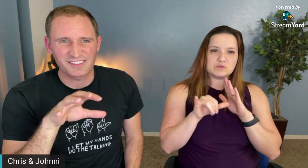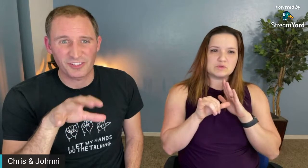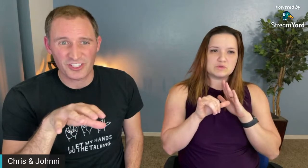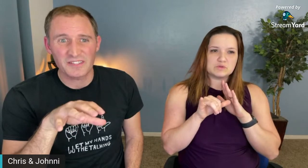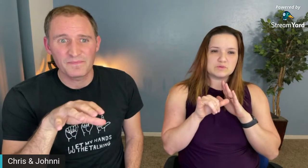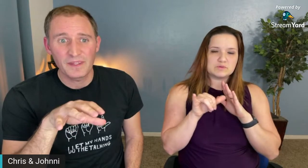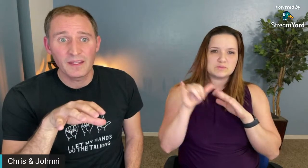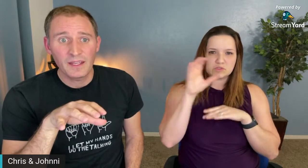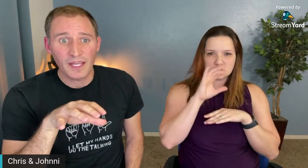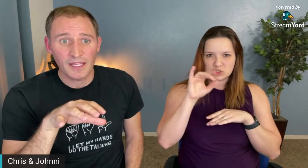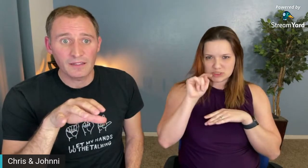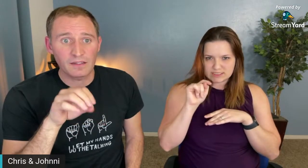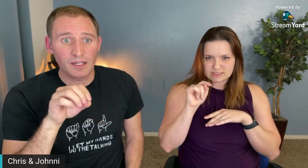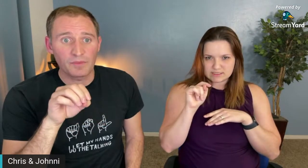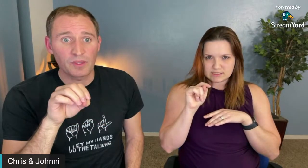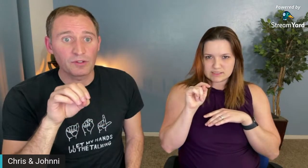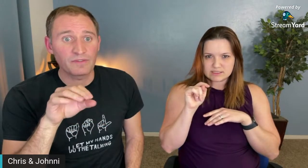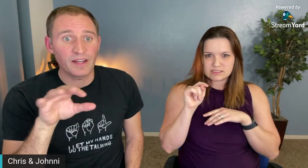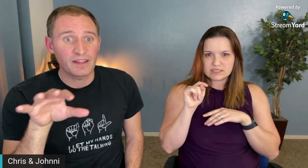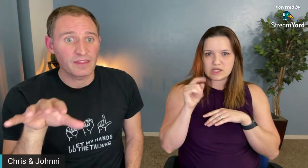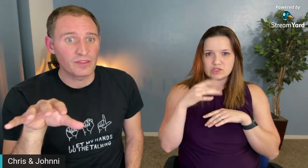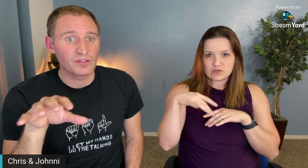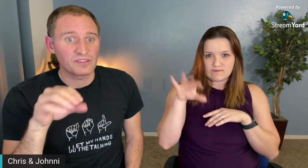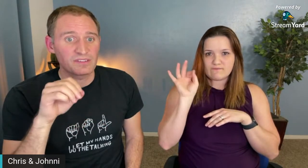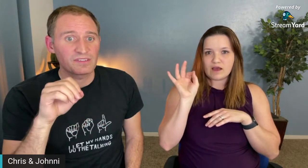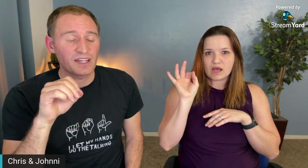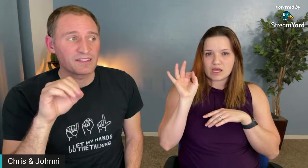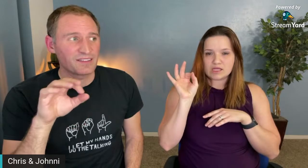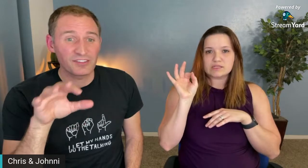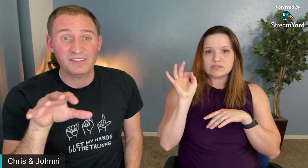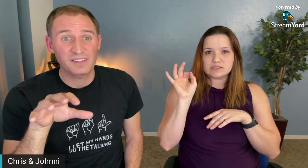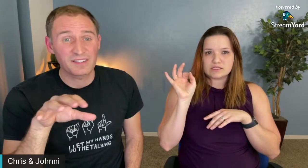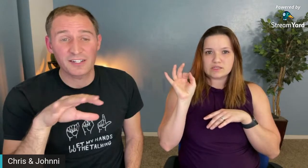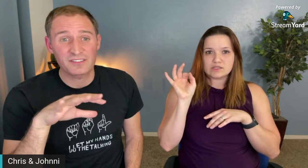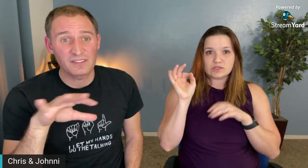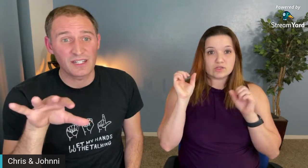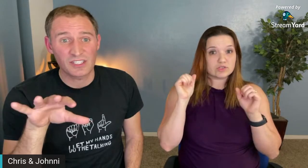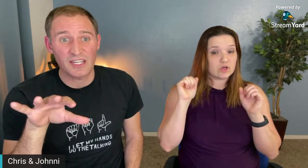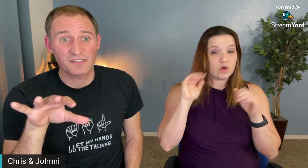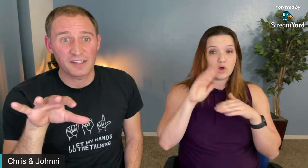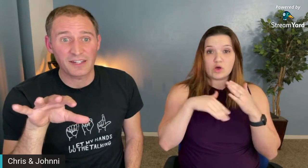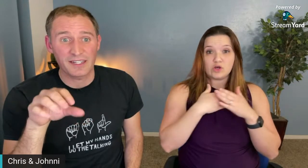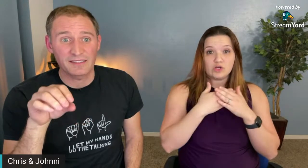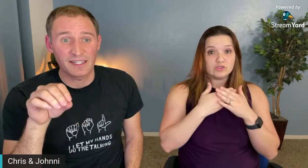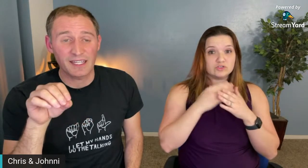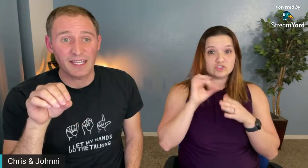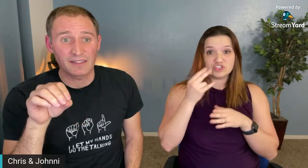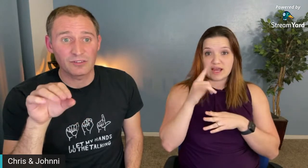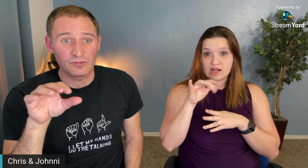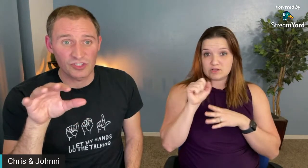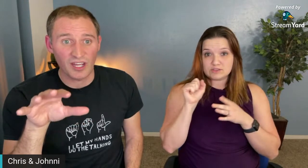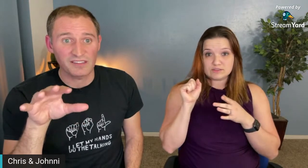search it, and you'll find those signs. And there's entire channels that are kind of dedicated to just